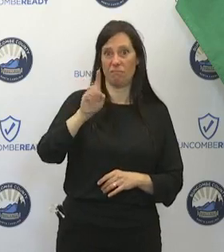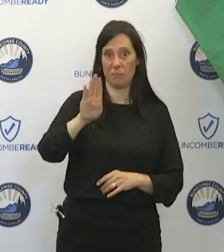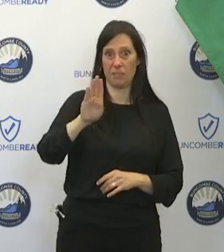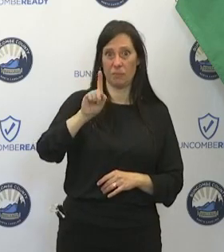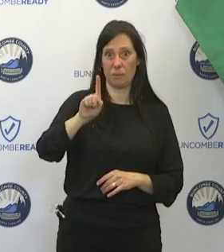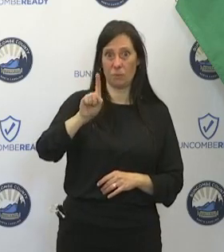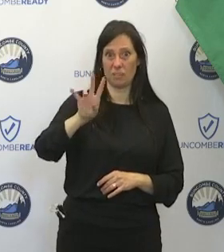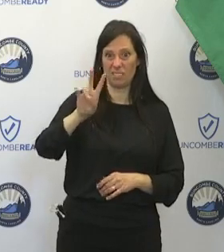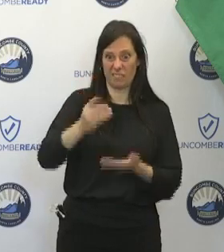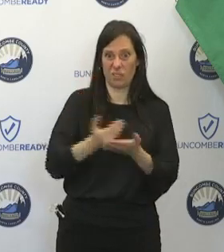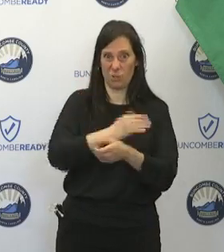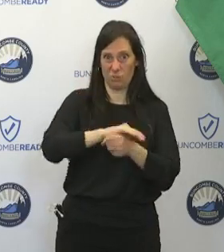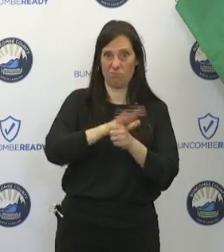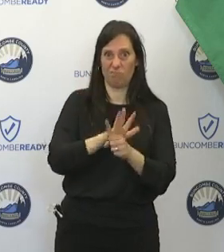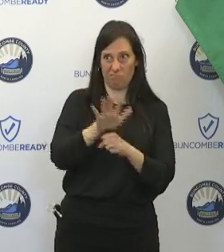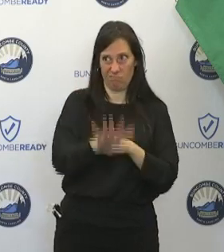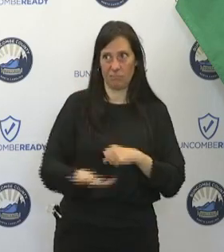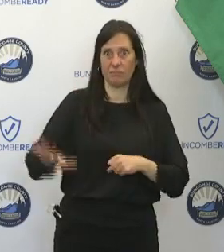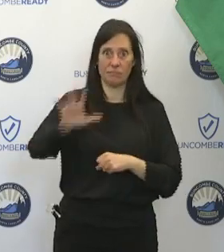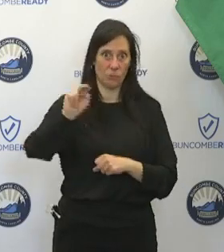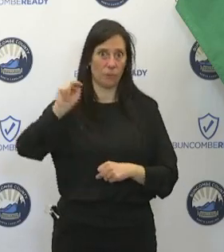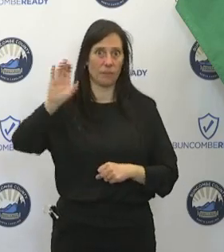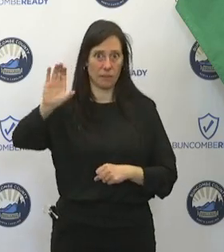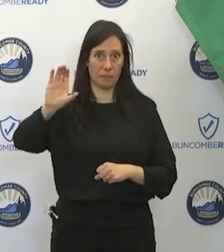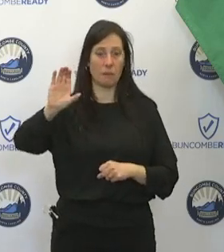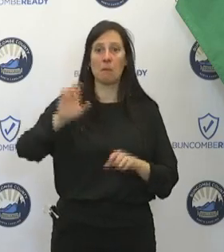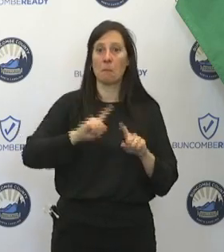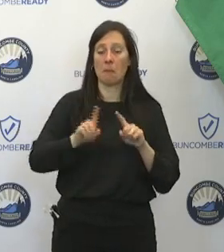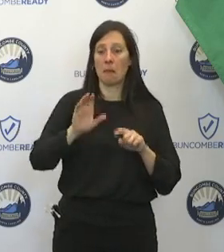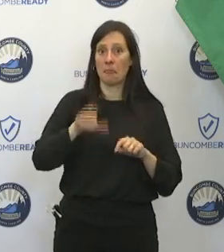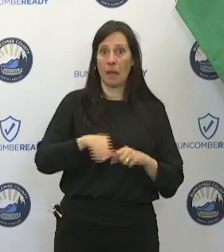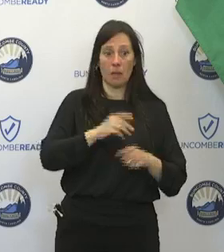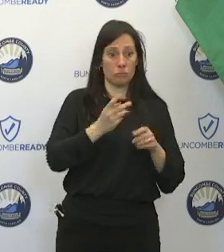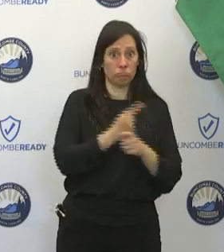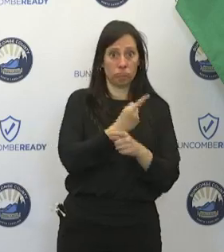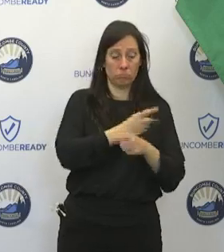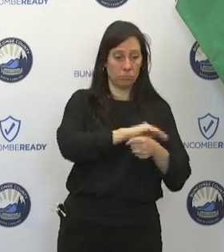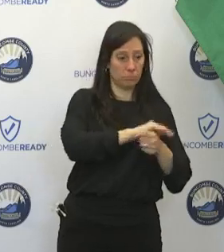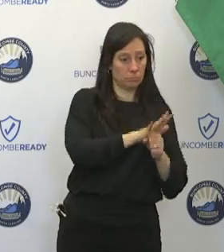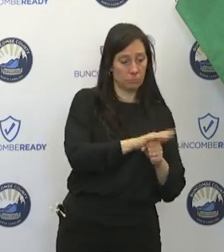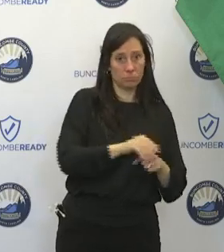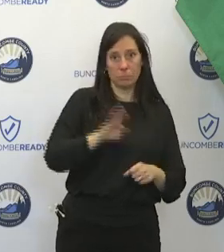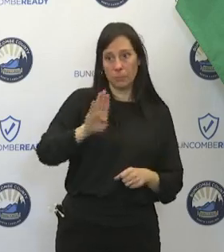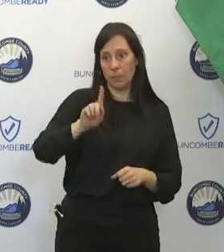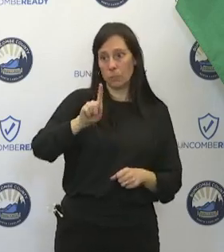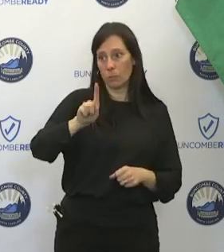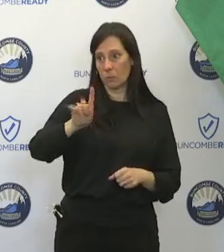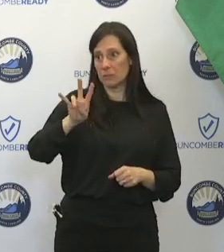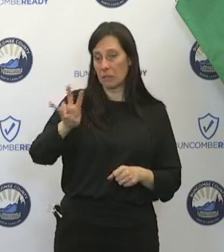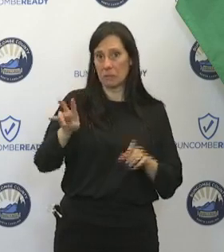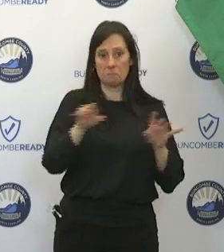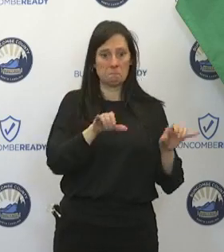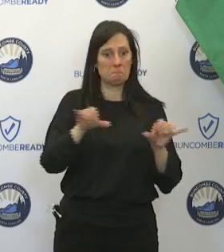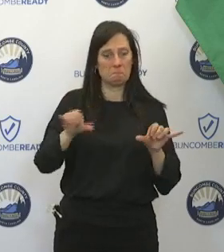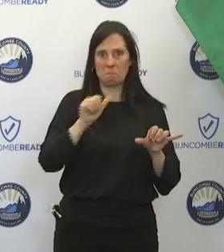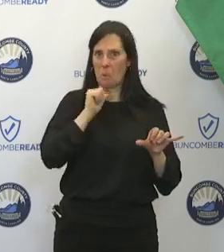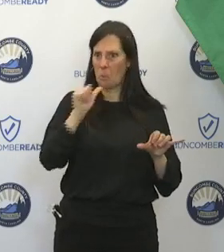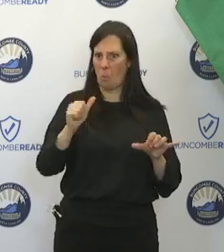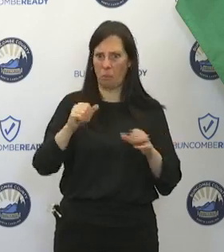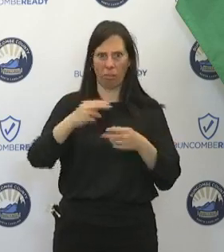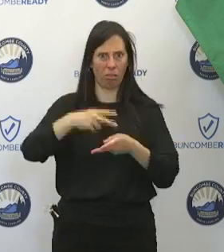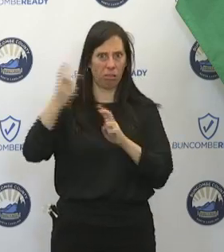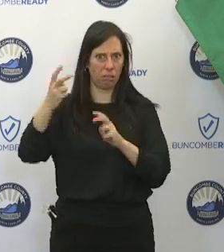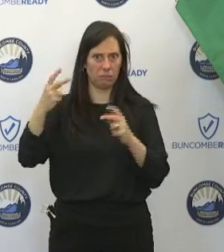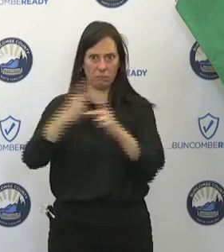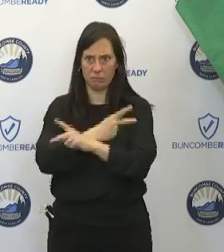time, there is no evidence that these variants cause more severe illness or increased risk of death. New information about